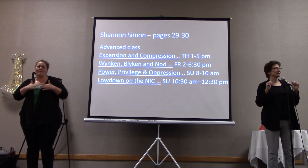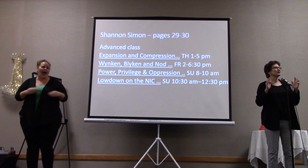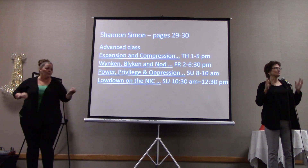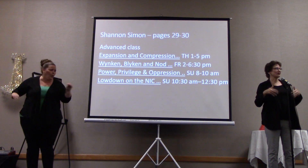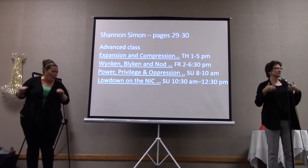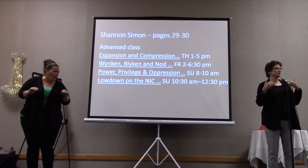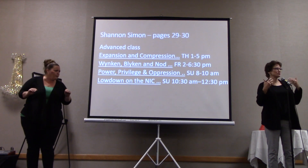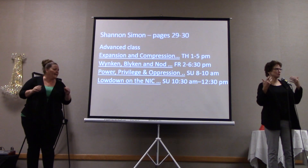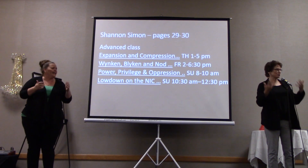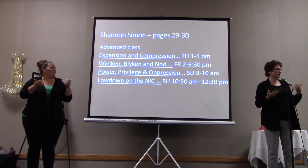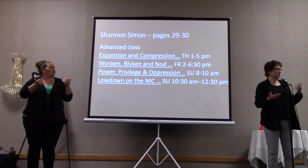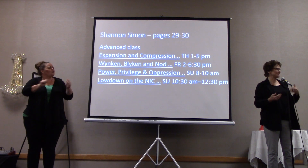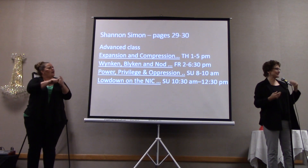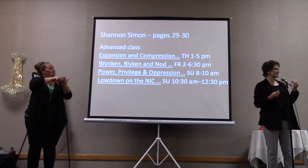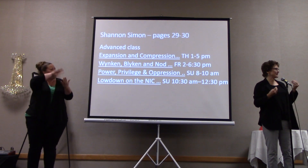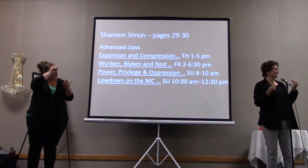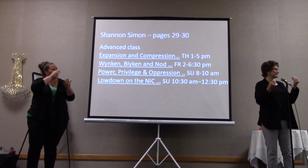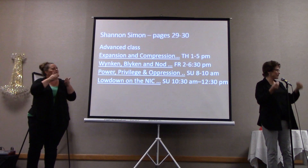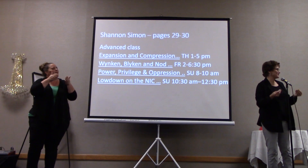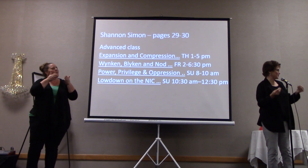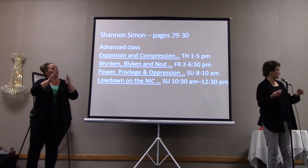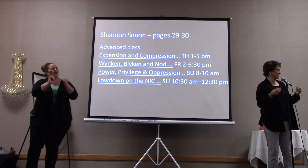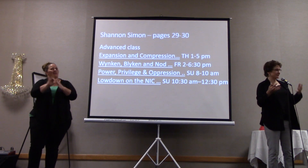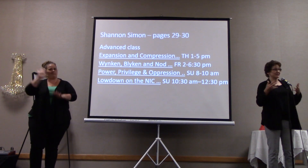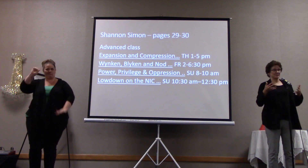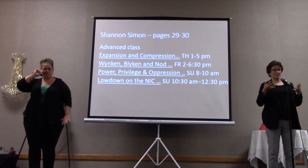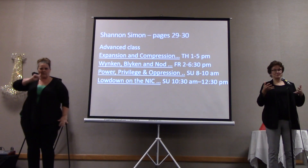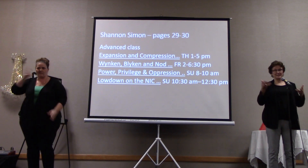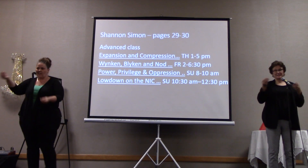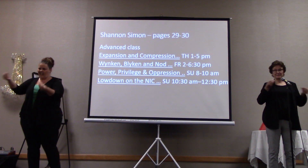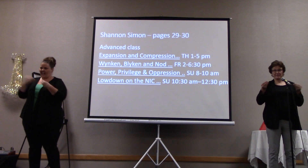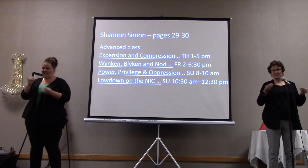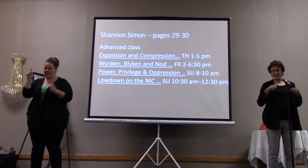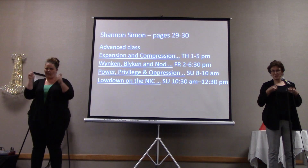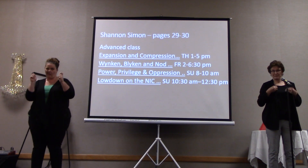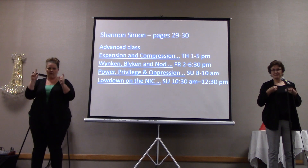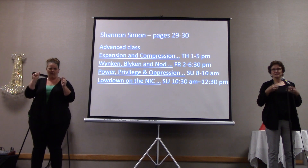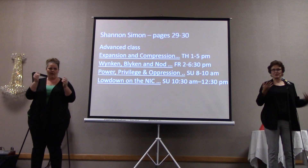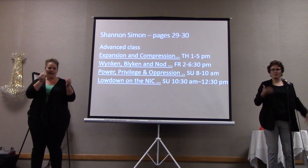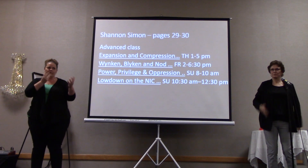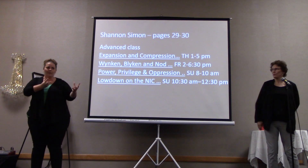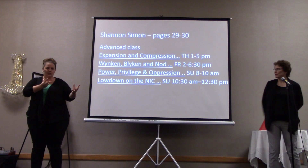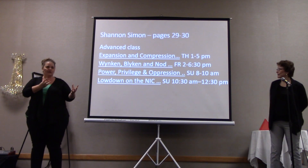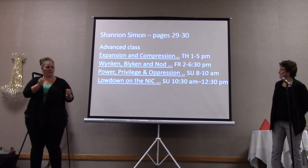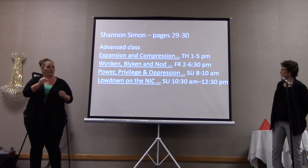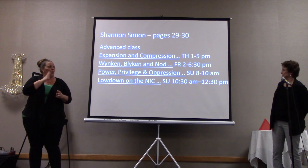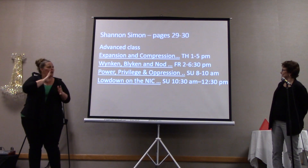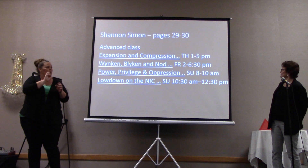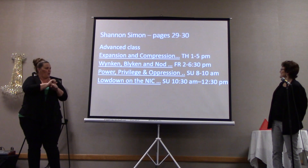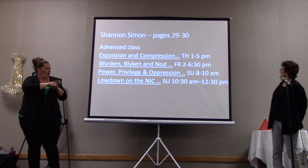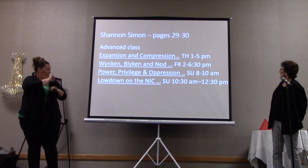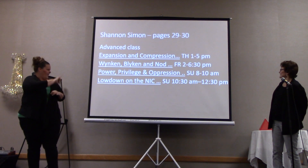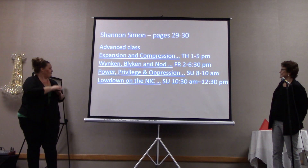movement, trying to learn the ways that deaf people give us those pieces of information. So we'll be working on